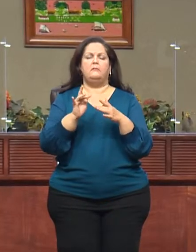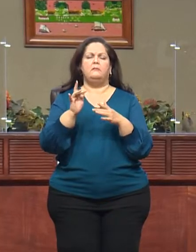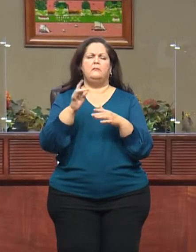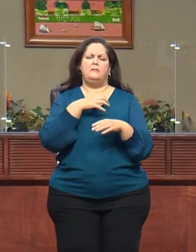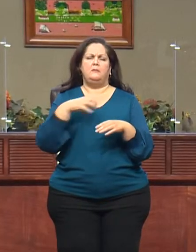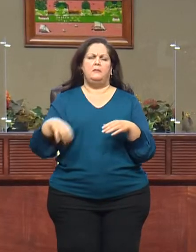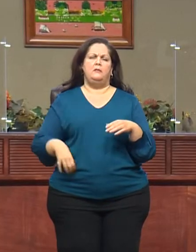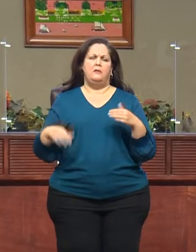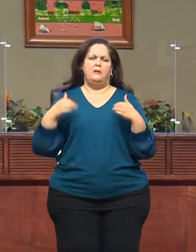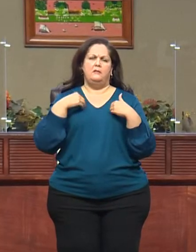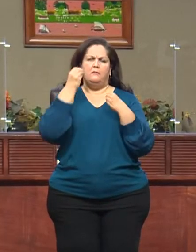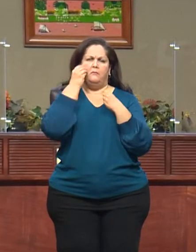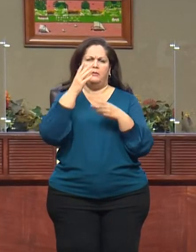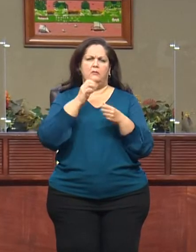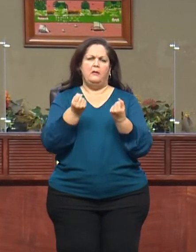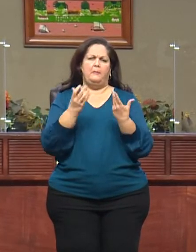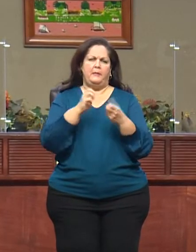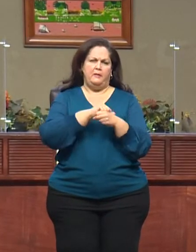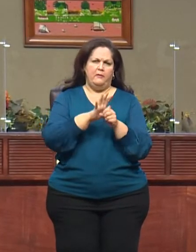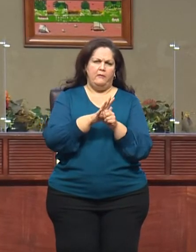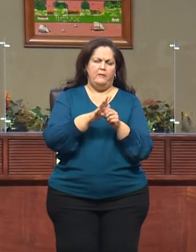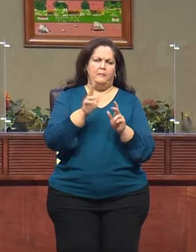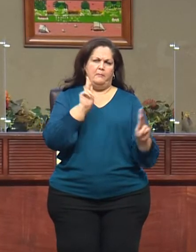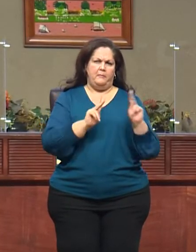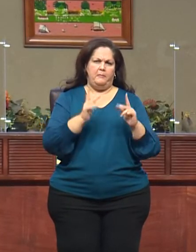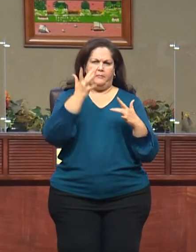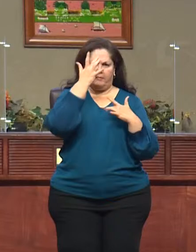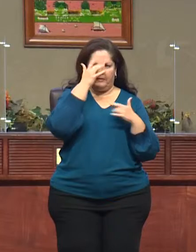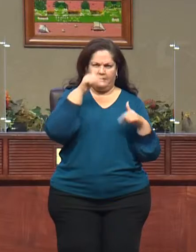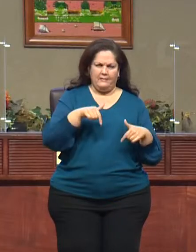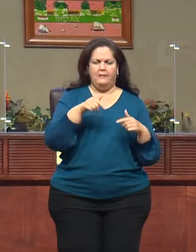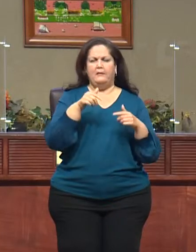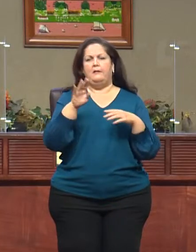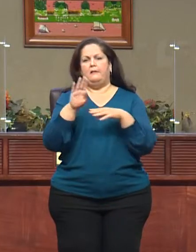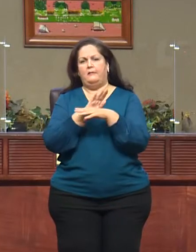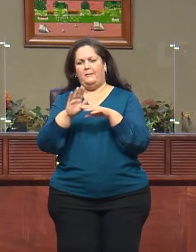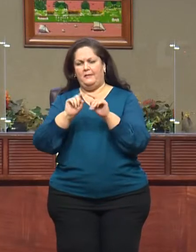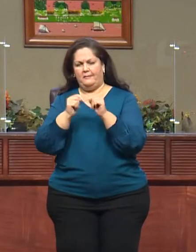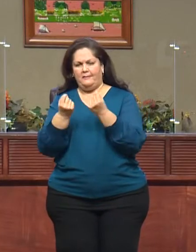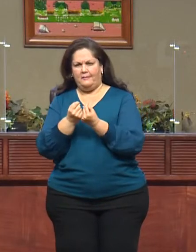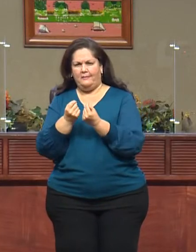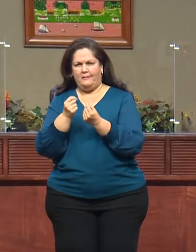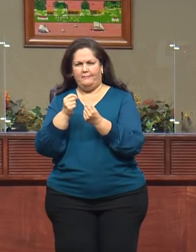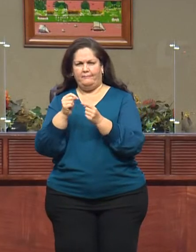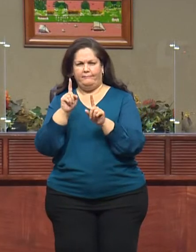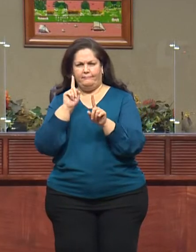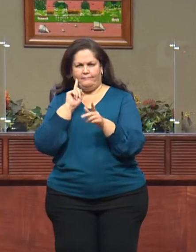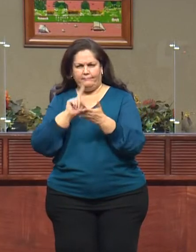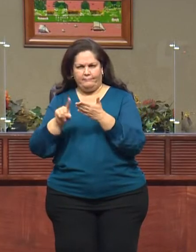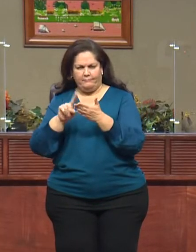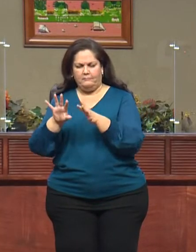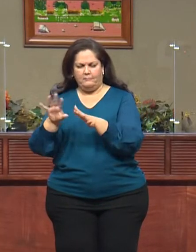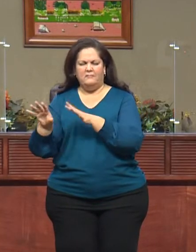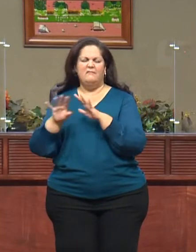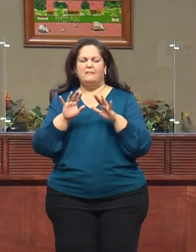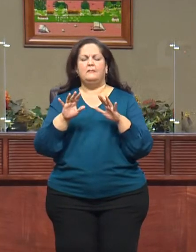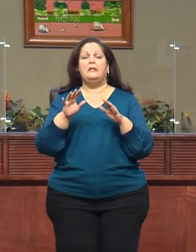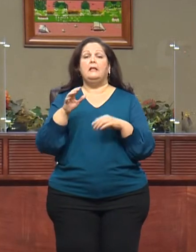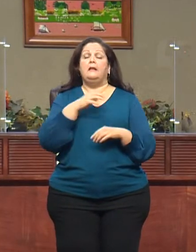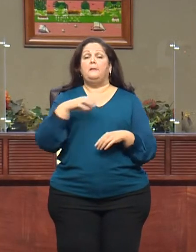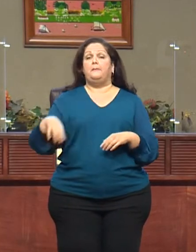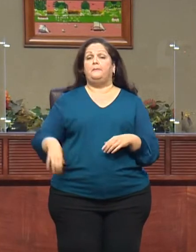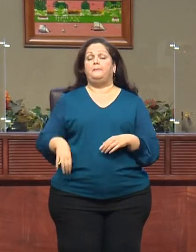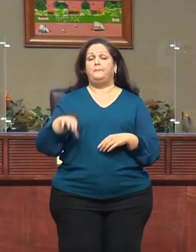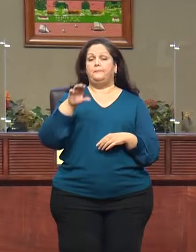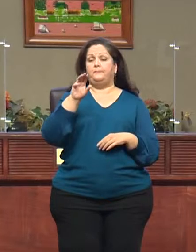regarding COVID-19 cases and testing, the work of our strike teams, eviction diversion, and more. Orlando Mayor Buddy Dyer could not be here